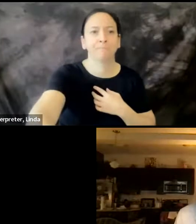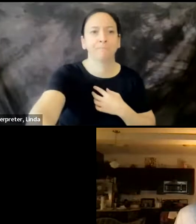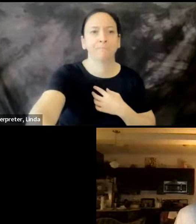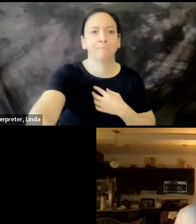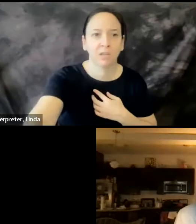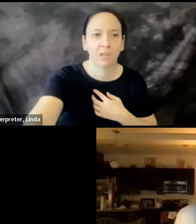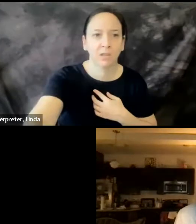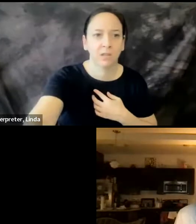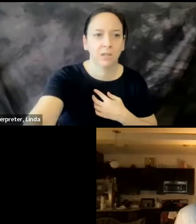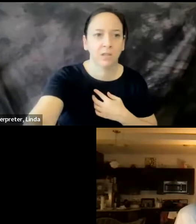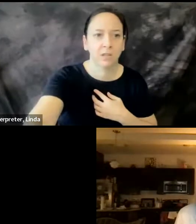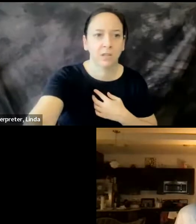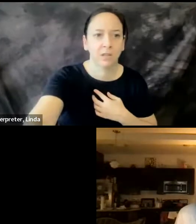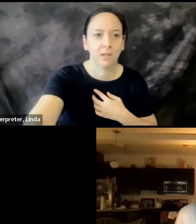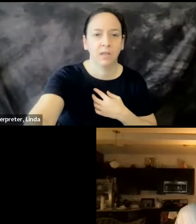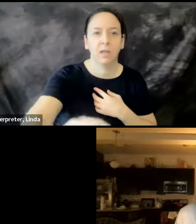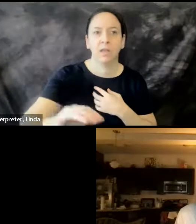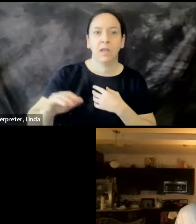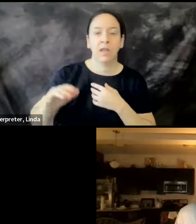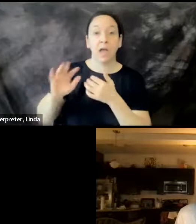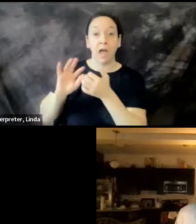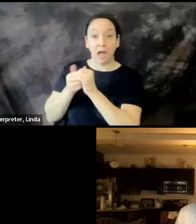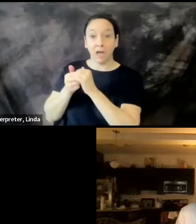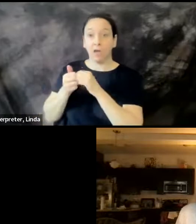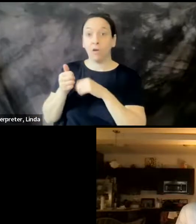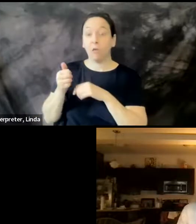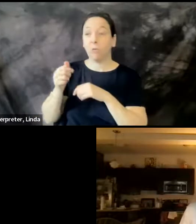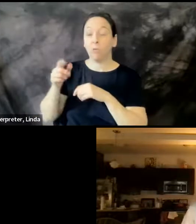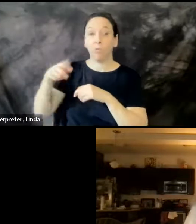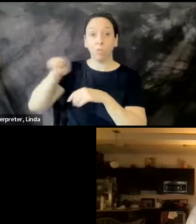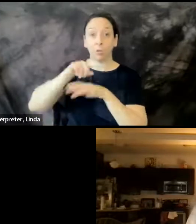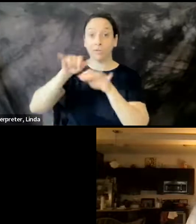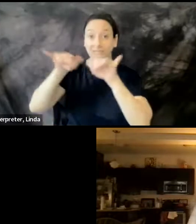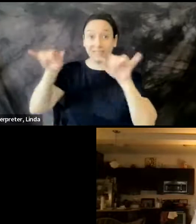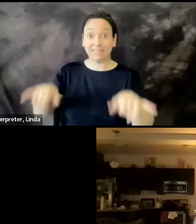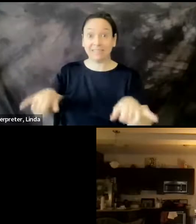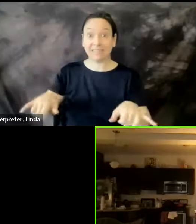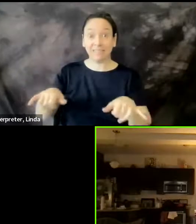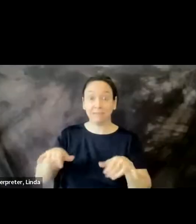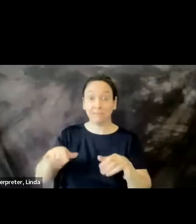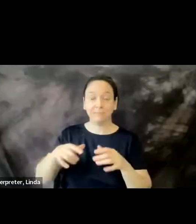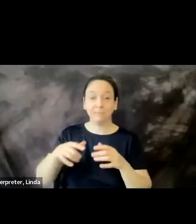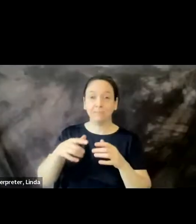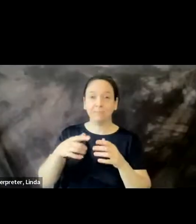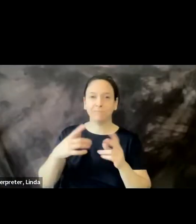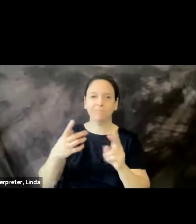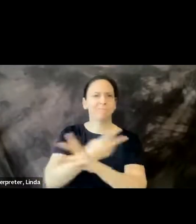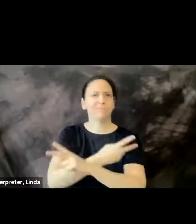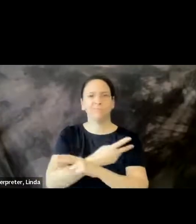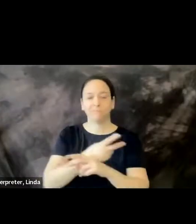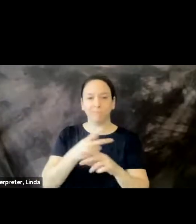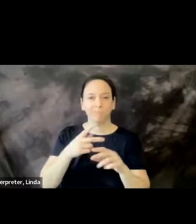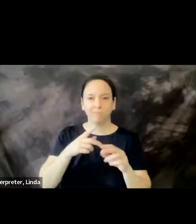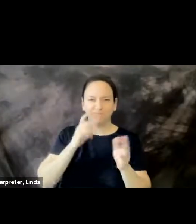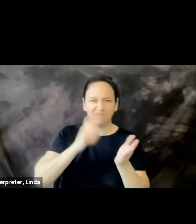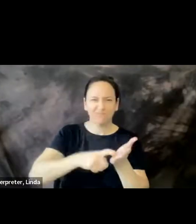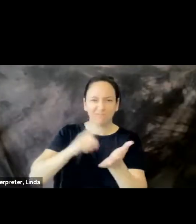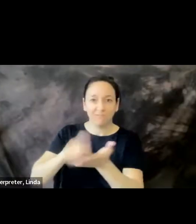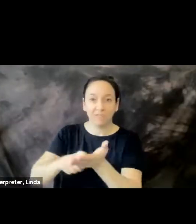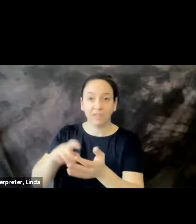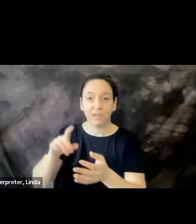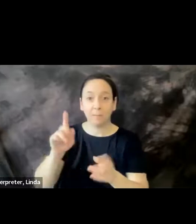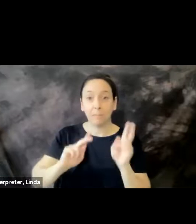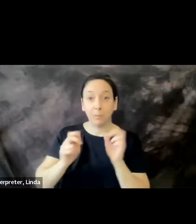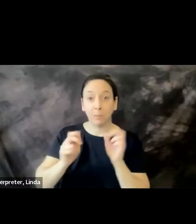are most affected by these systems. Yes, thanks. This is Emily. Yeah, and building on what Lydia was just talking